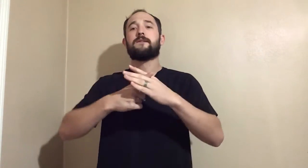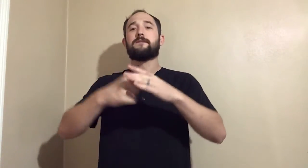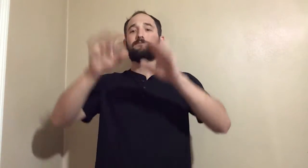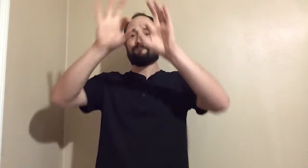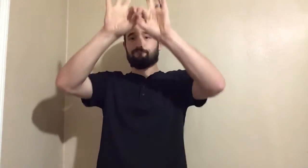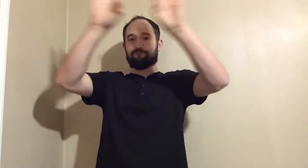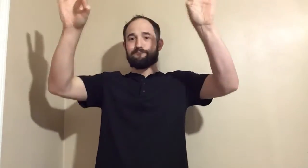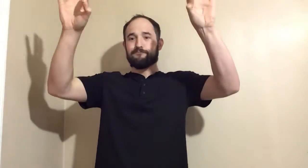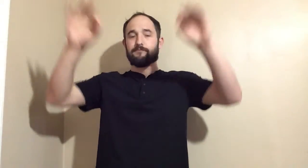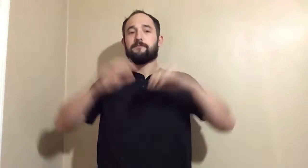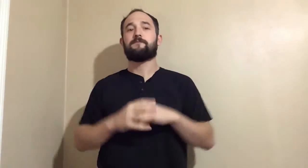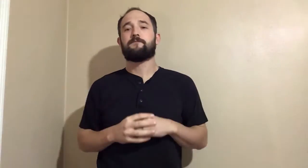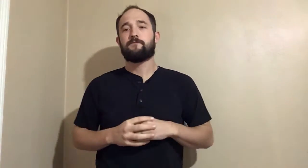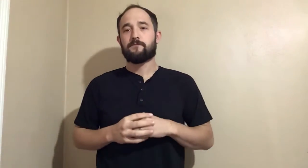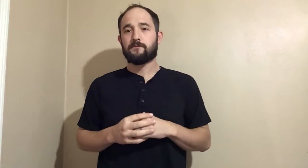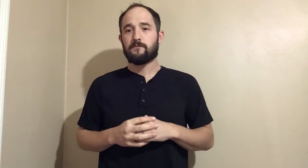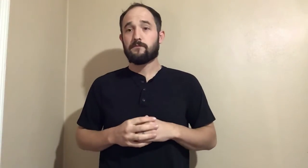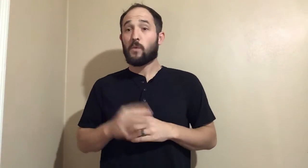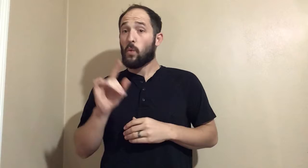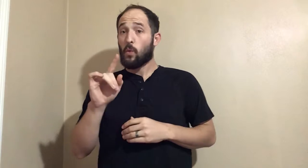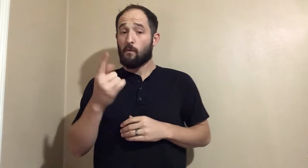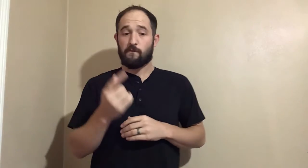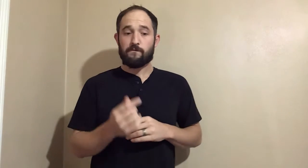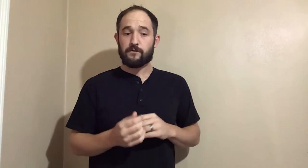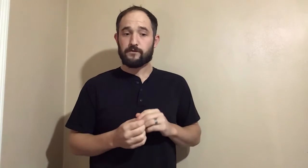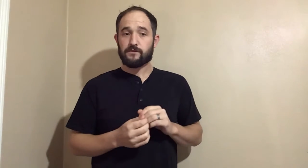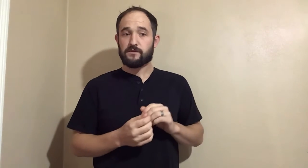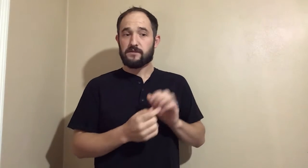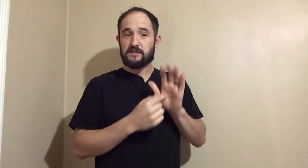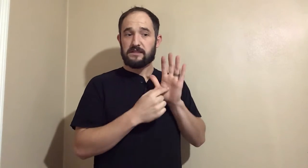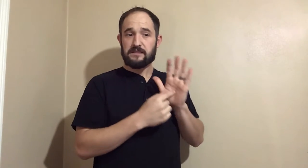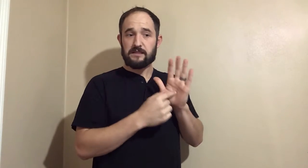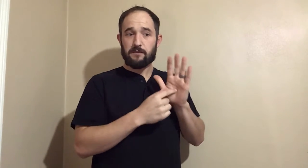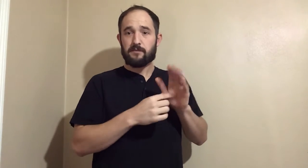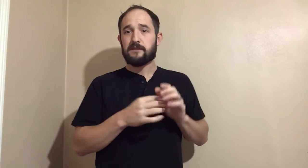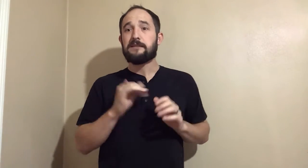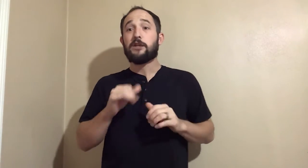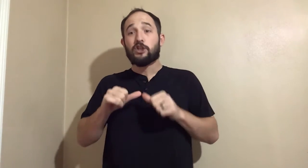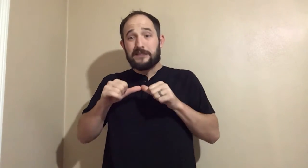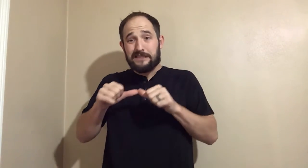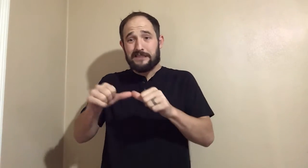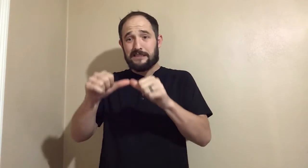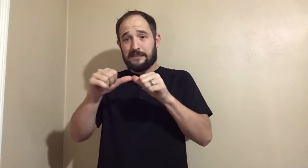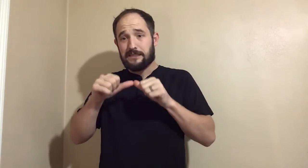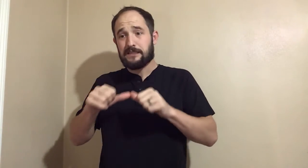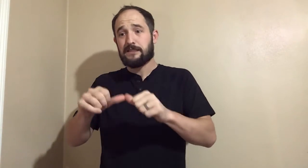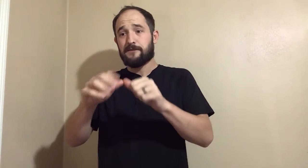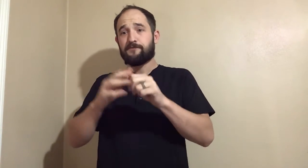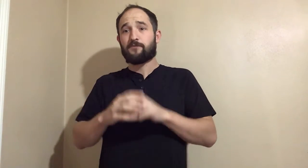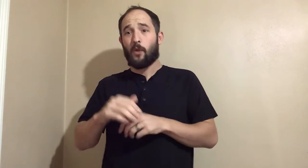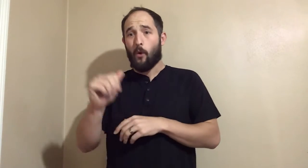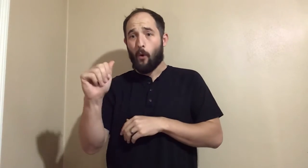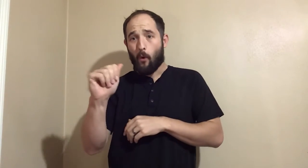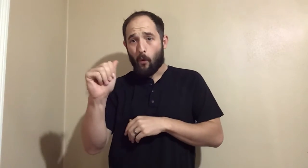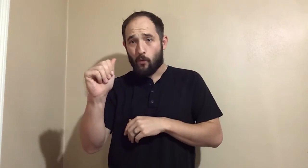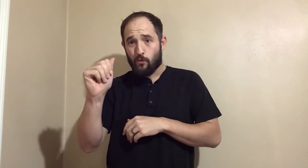The first exemplar is chronic osteoarthritis pain. So bone-on-bone